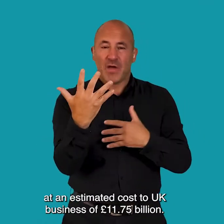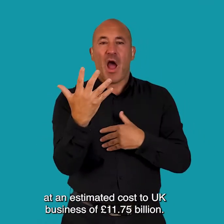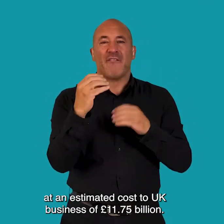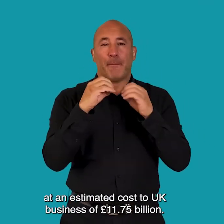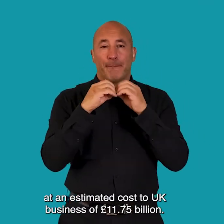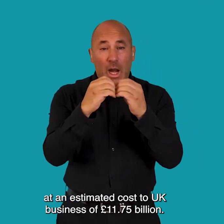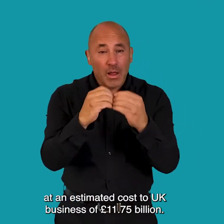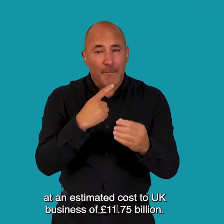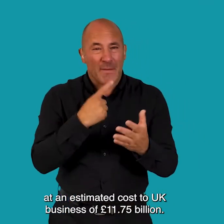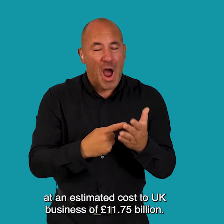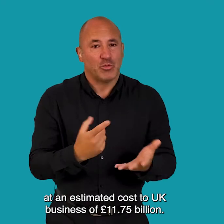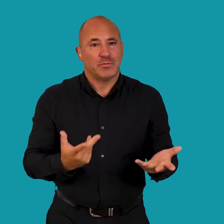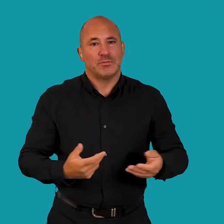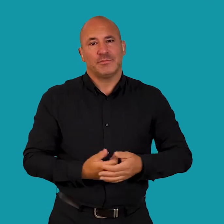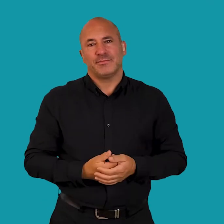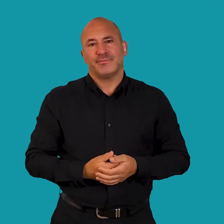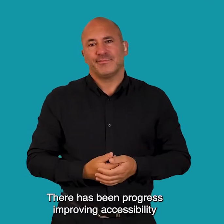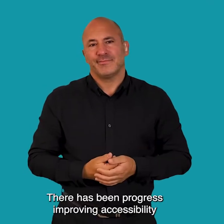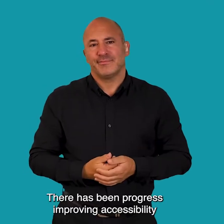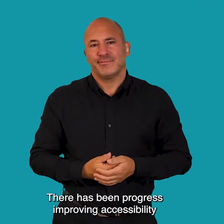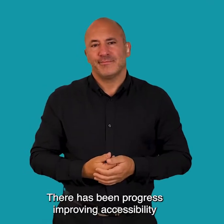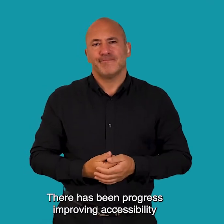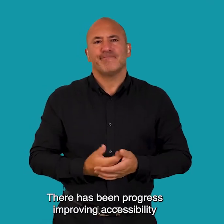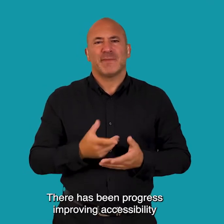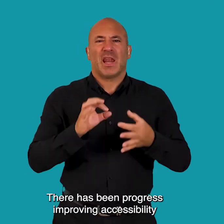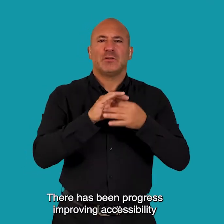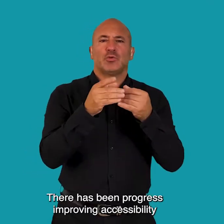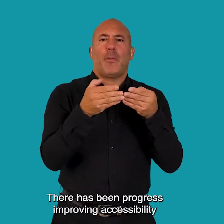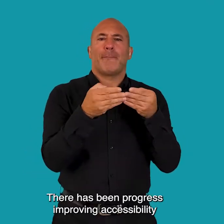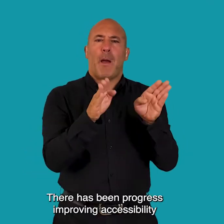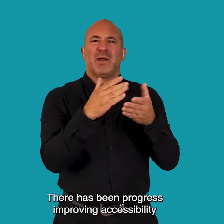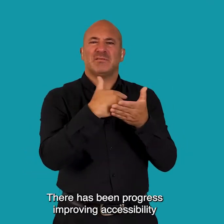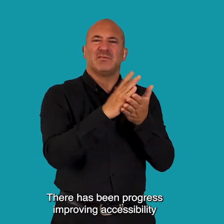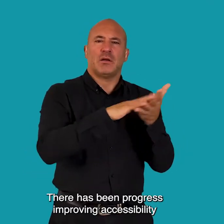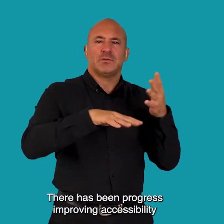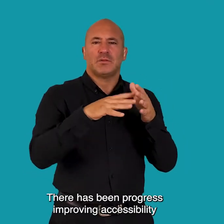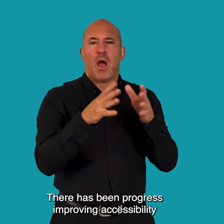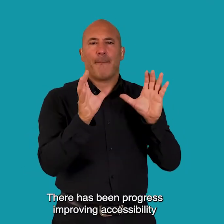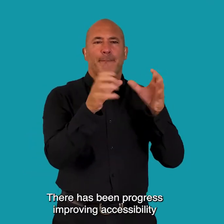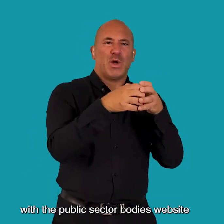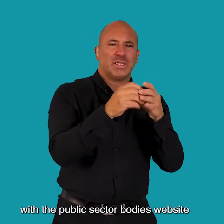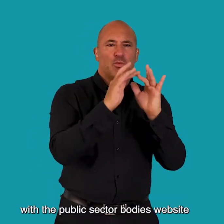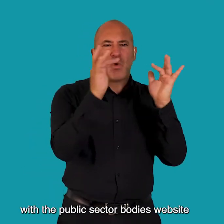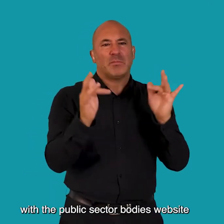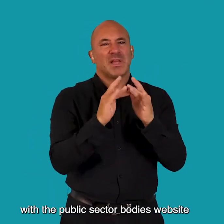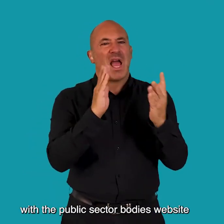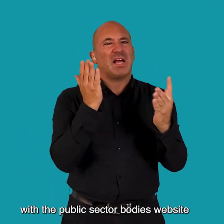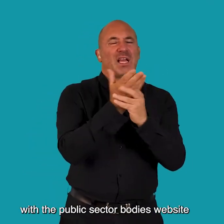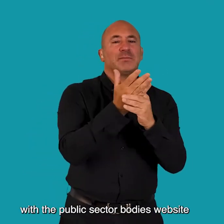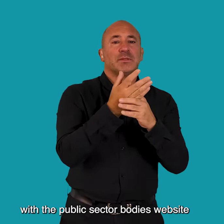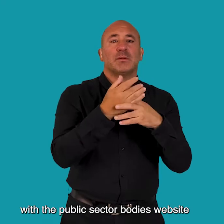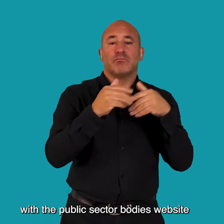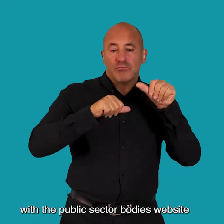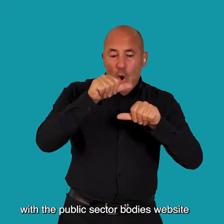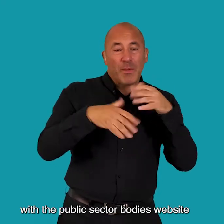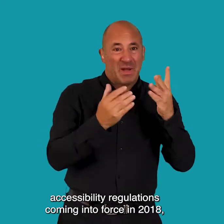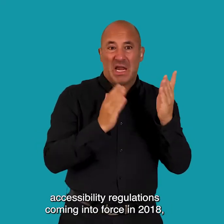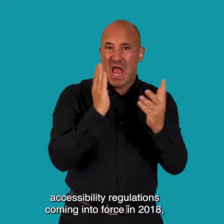£11.75 billion. There has been progress improving accessibility, with the public sector body's website